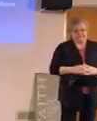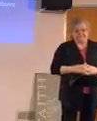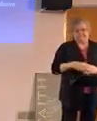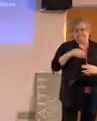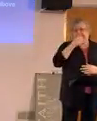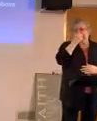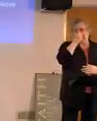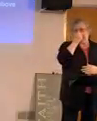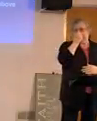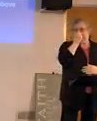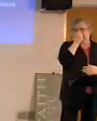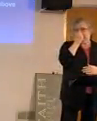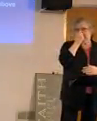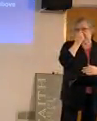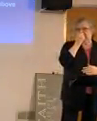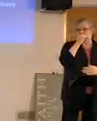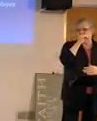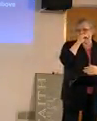screen.